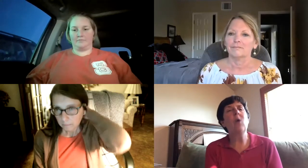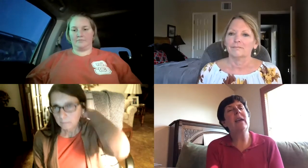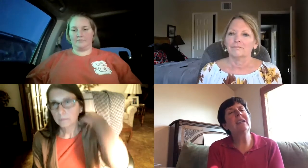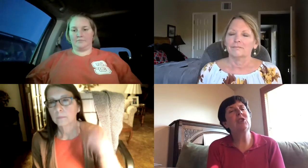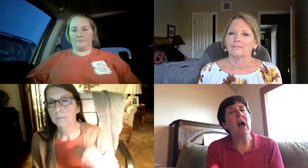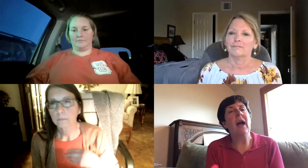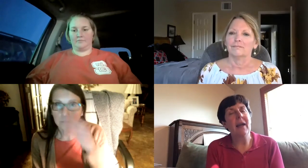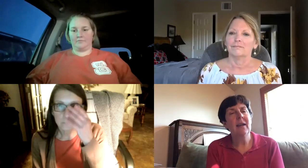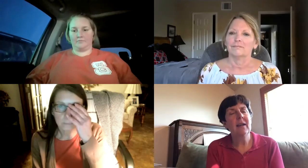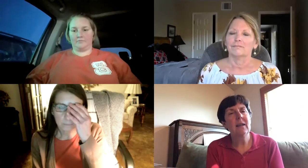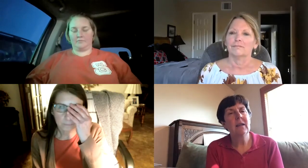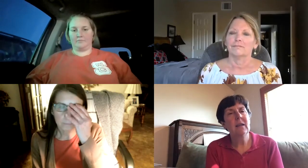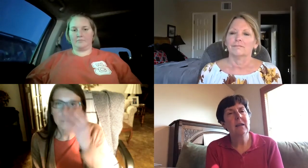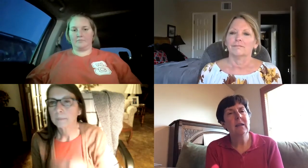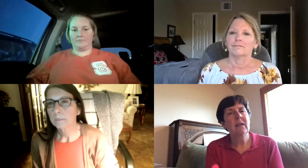Outgoing and shy.